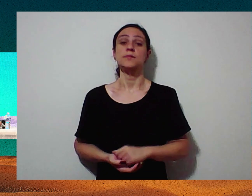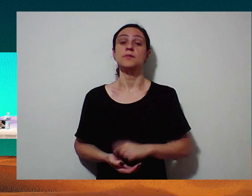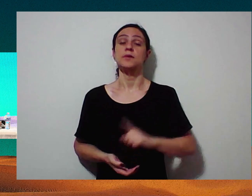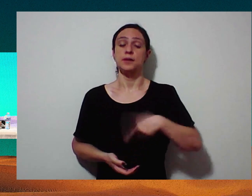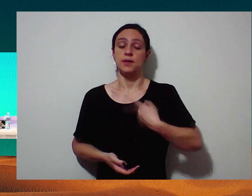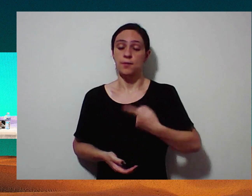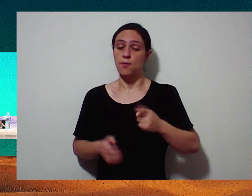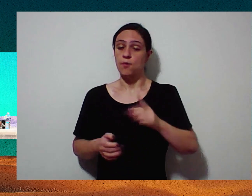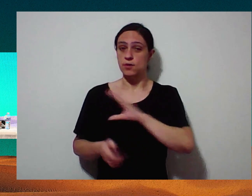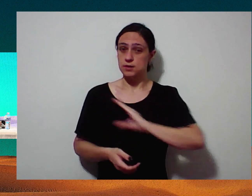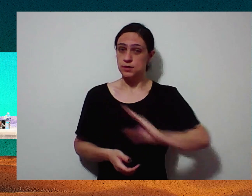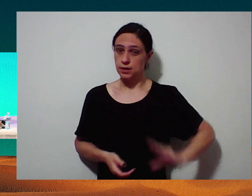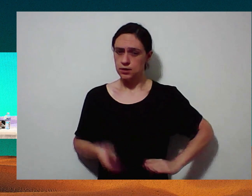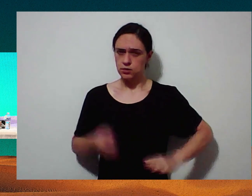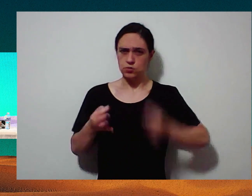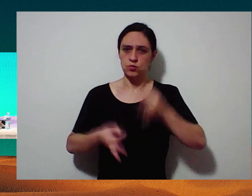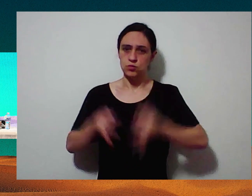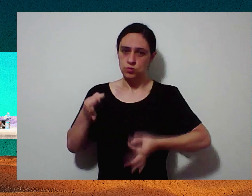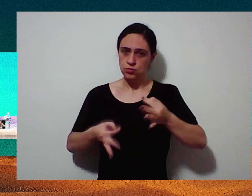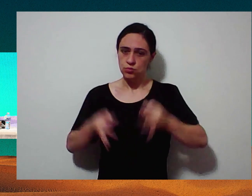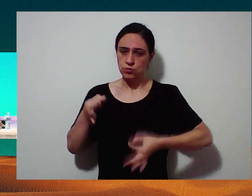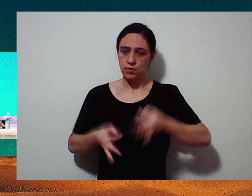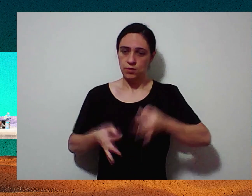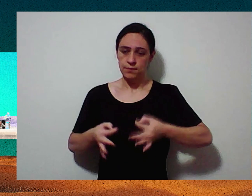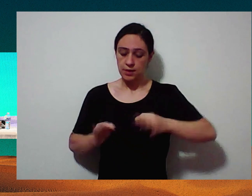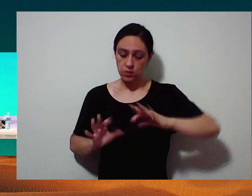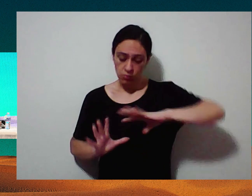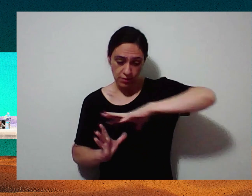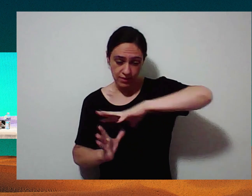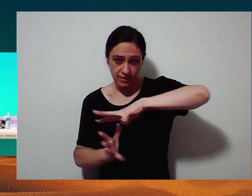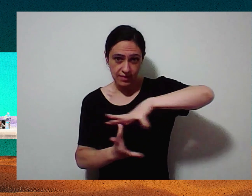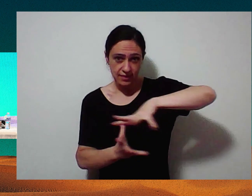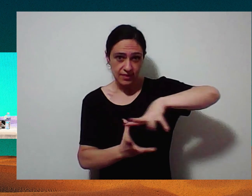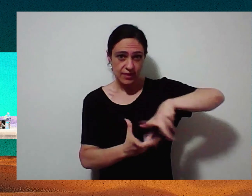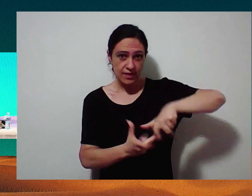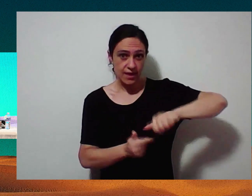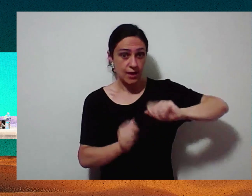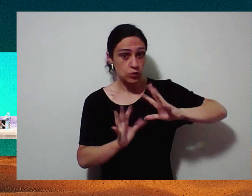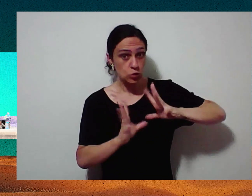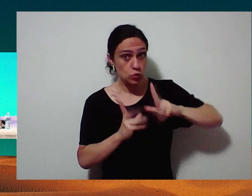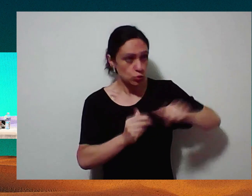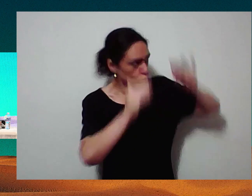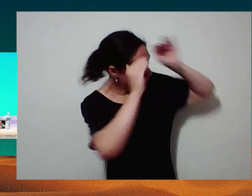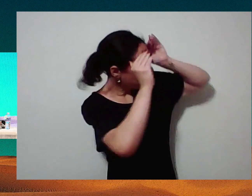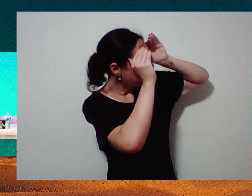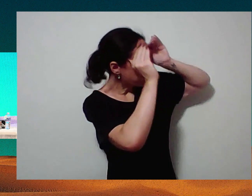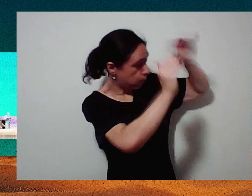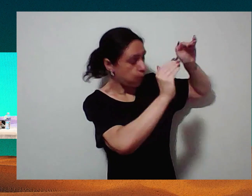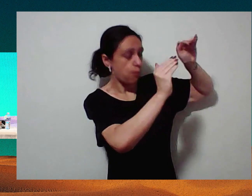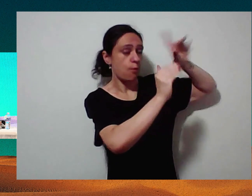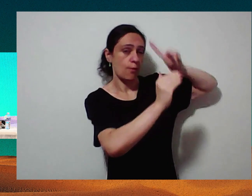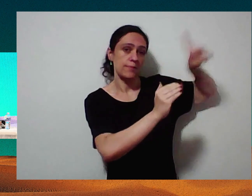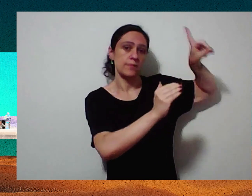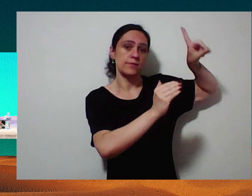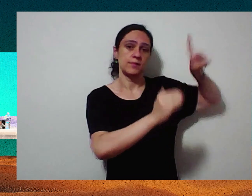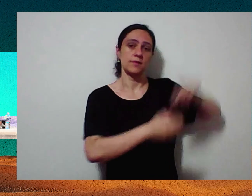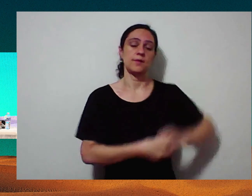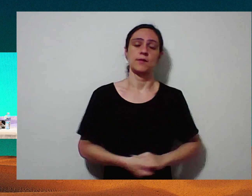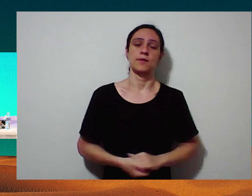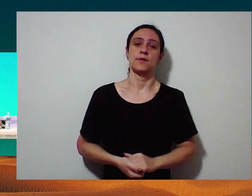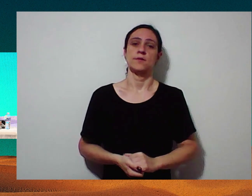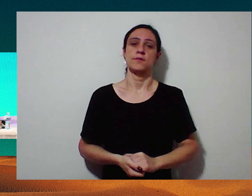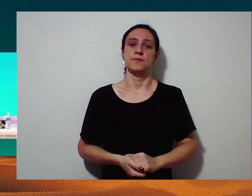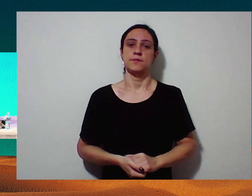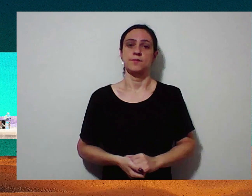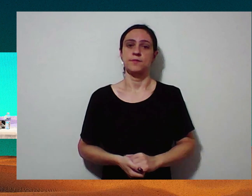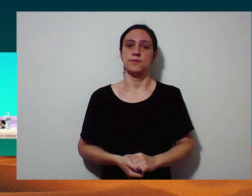nada ficou aqui na terra que não esteja debaixo do seu encabeçamento. So, saints, through the judgment of Christ, there is nothing on this earth